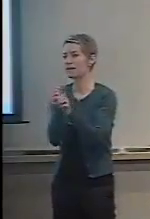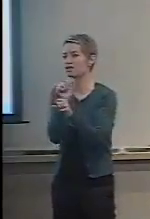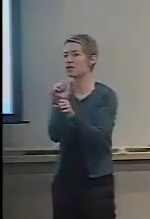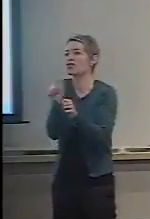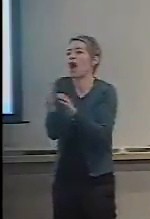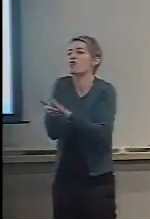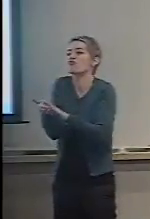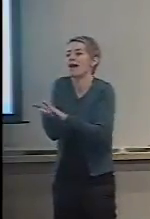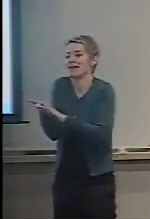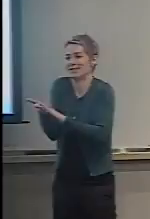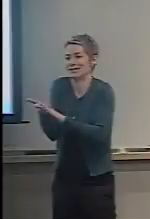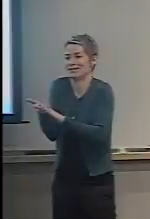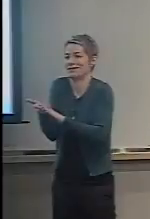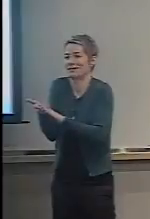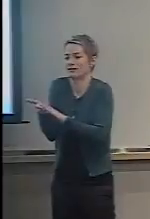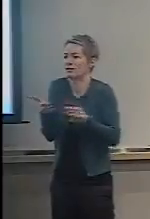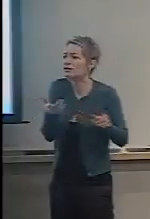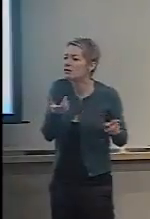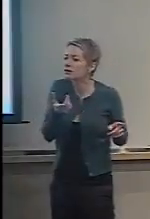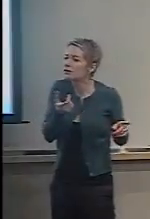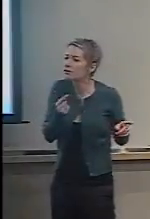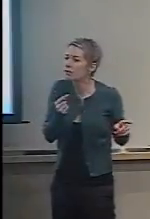Pardon?